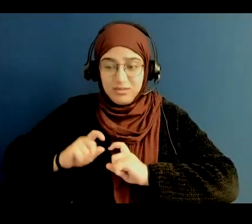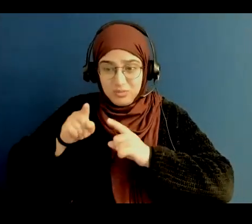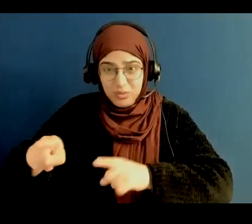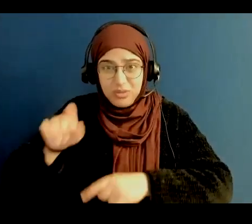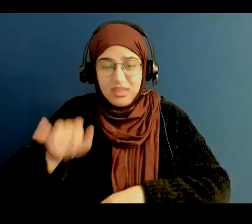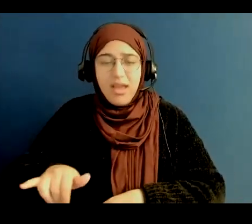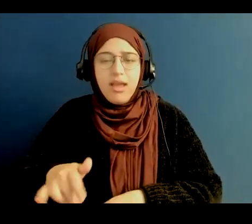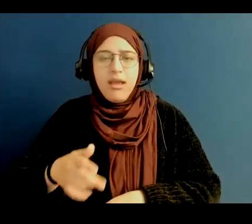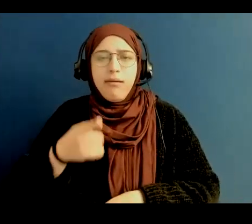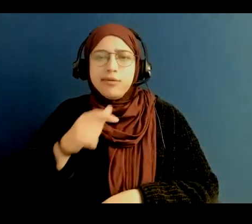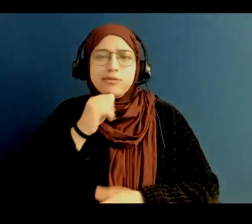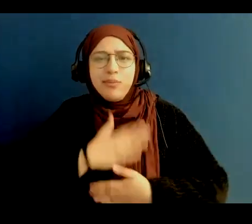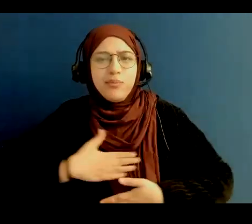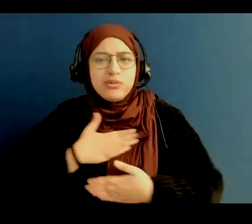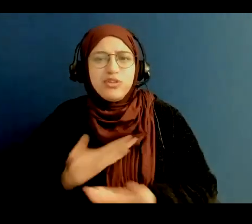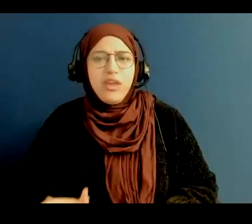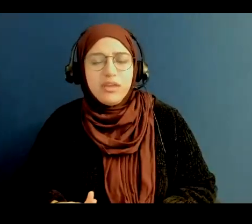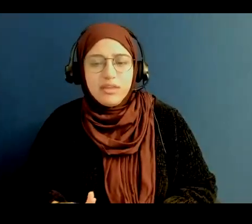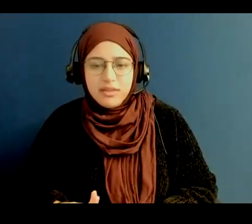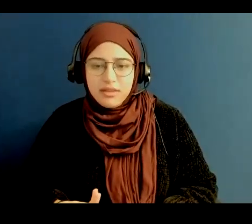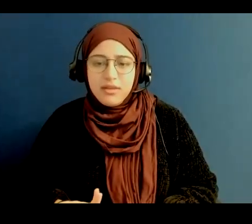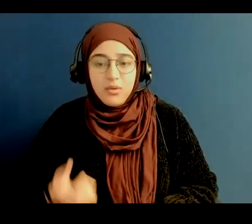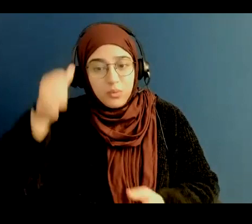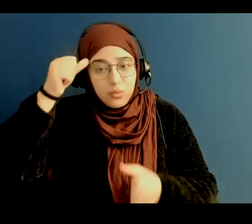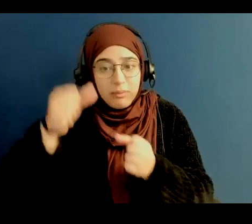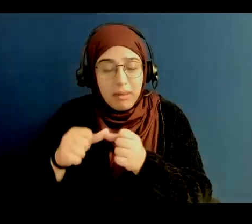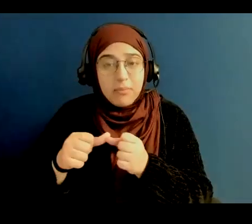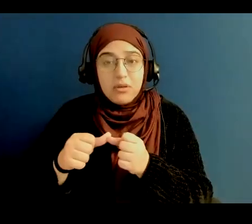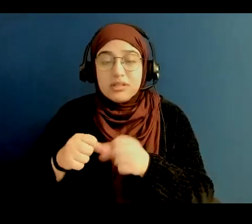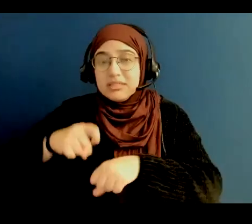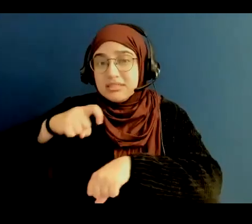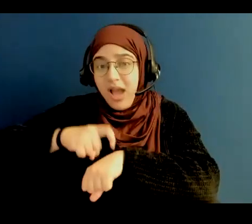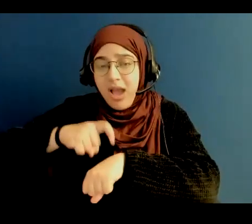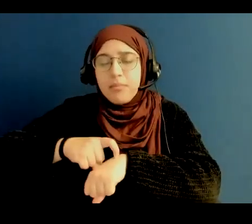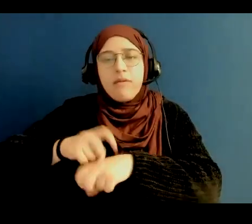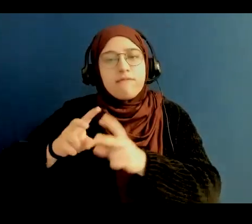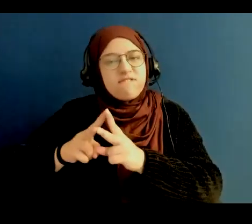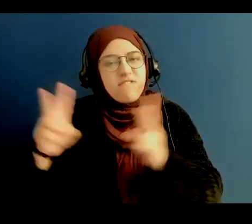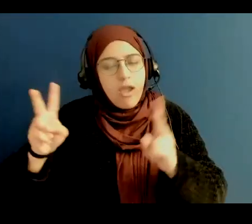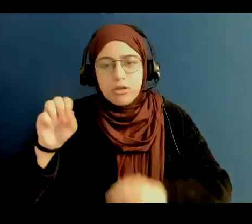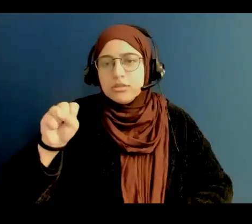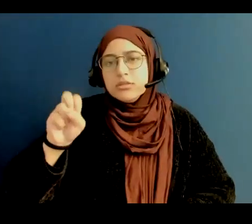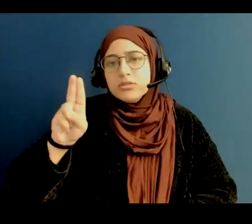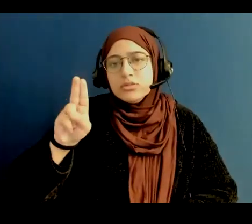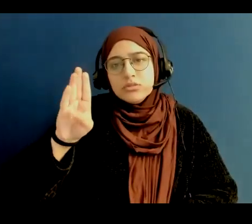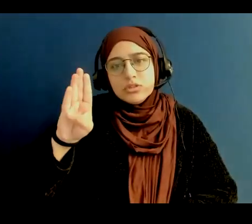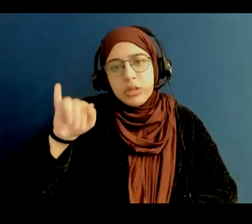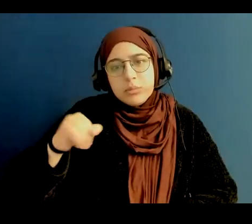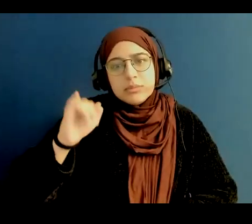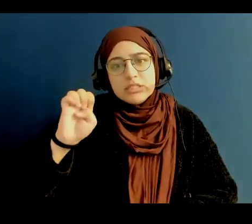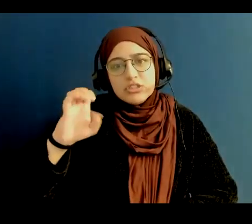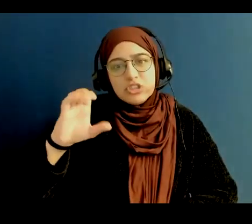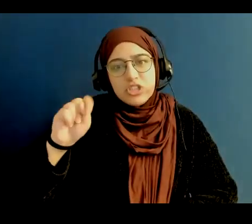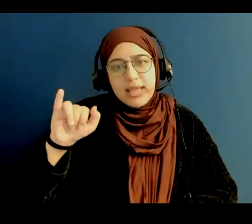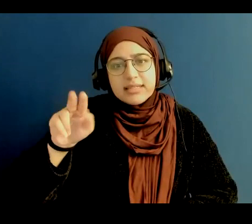you don't appreciate it as much. Remember, time is very very subjective. There were people back in the days and